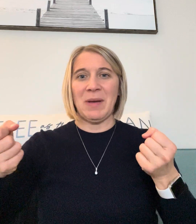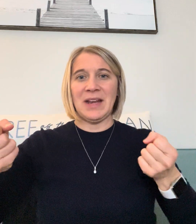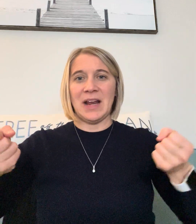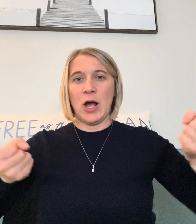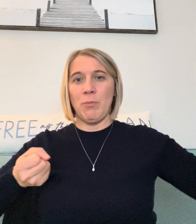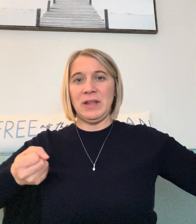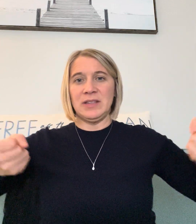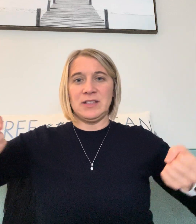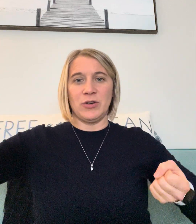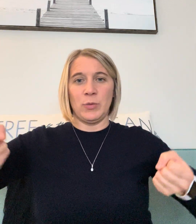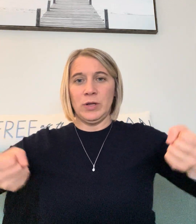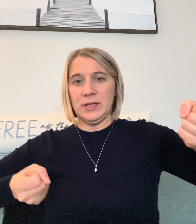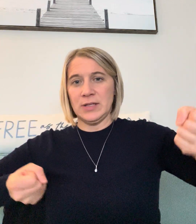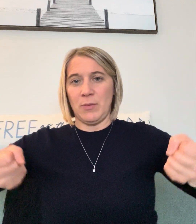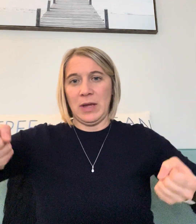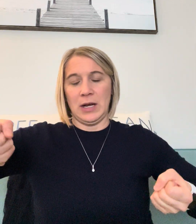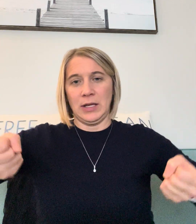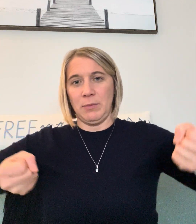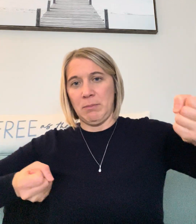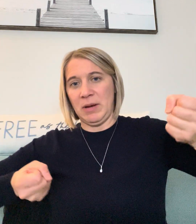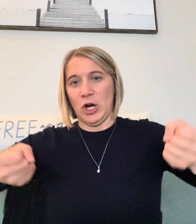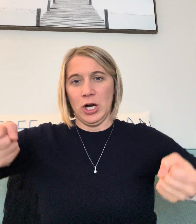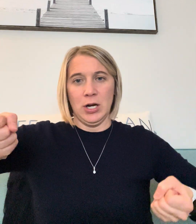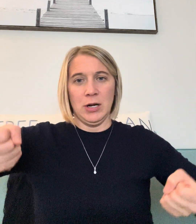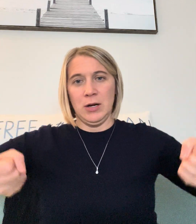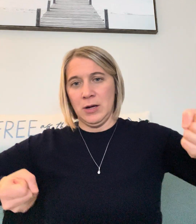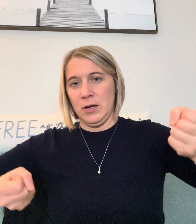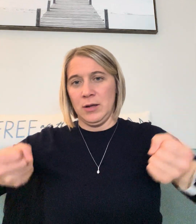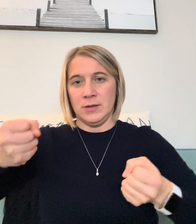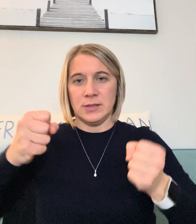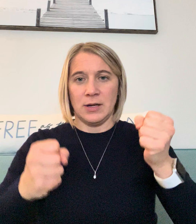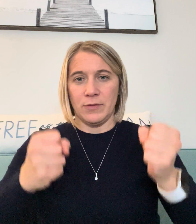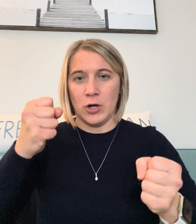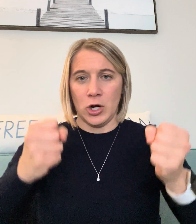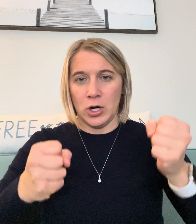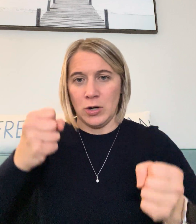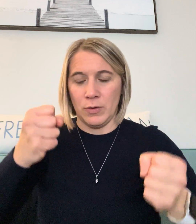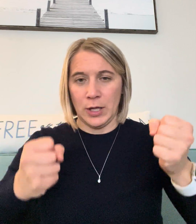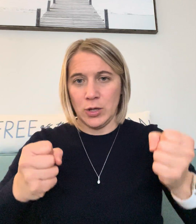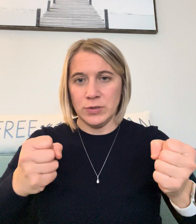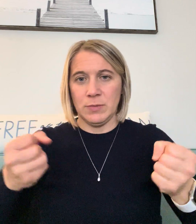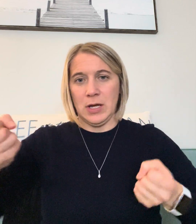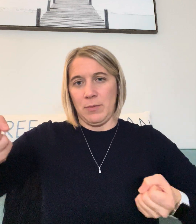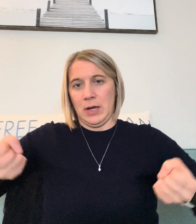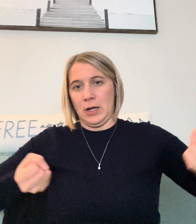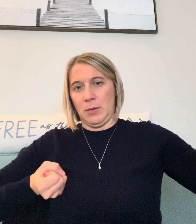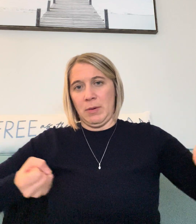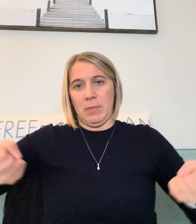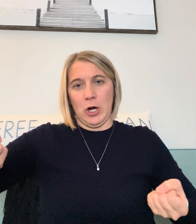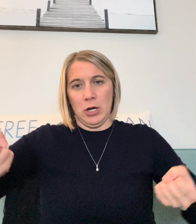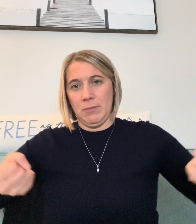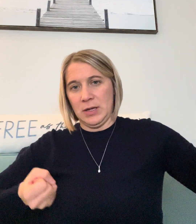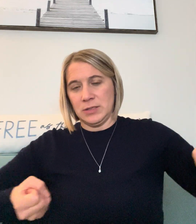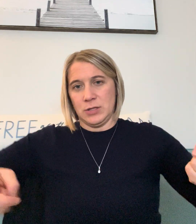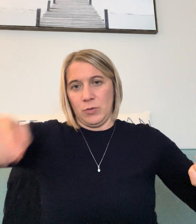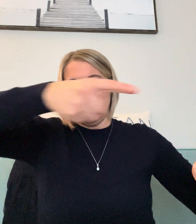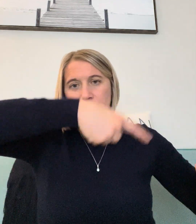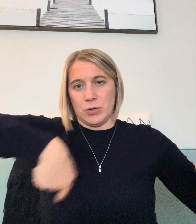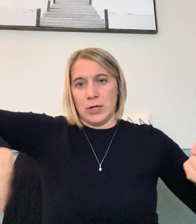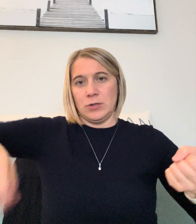on how big the steering wheel is, I'll make it a little bit bigger. Instead of car really close to me, I'll make it a little bit bigger because the steering wheels on tractors are